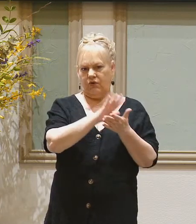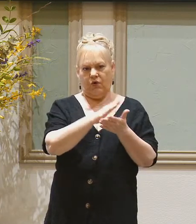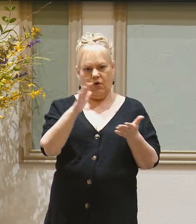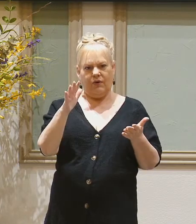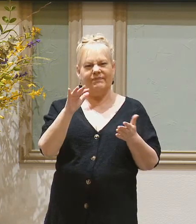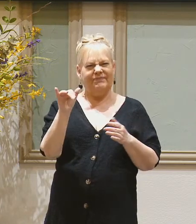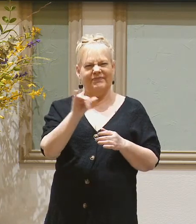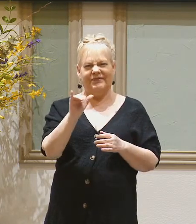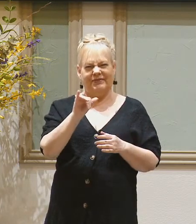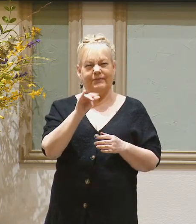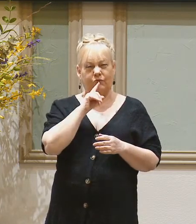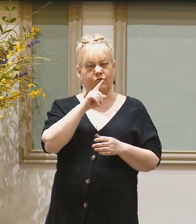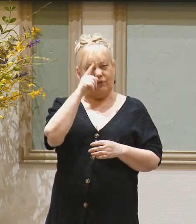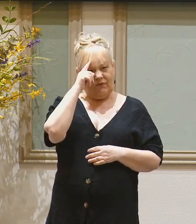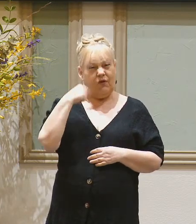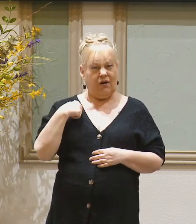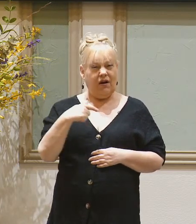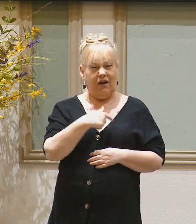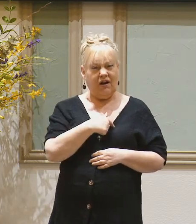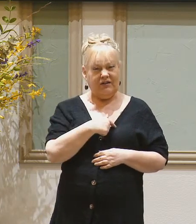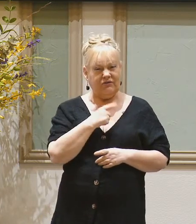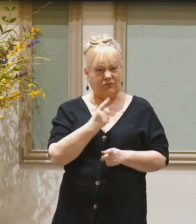is the same thing not true for us?